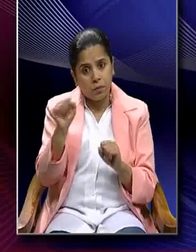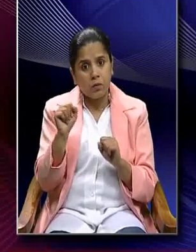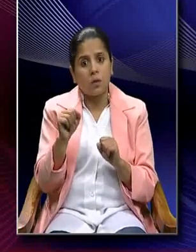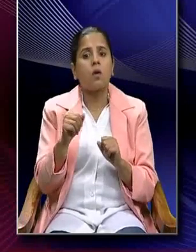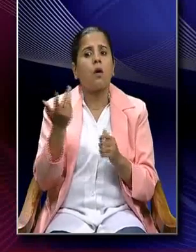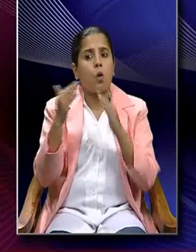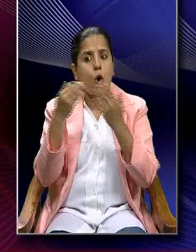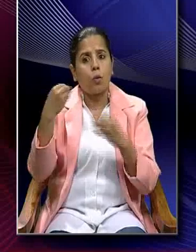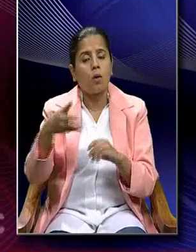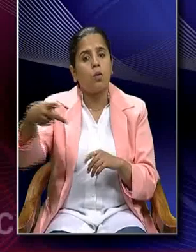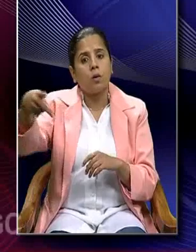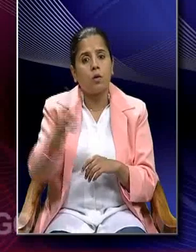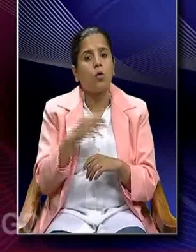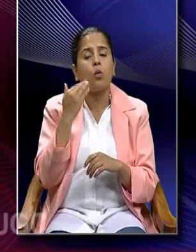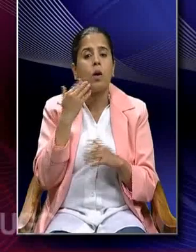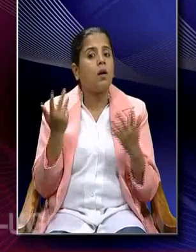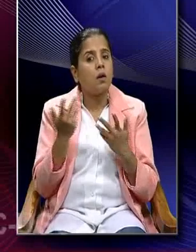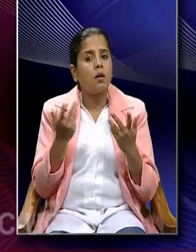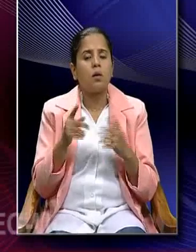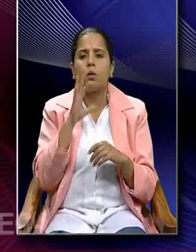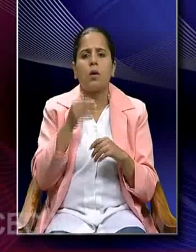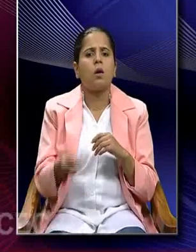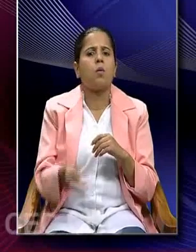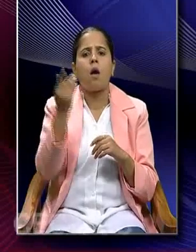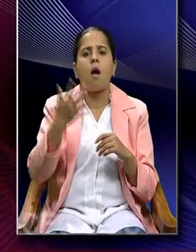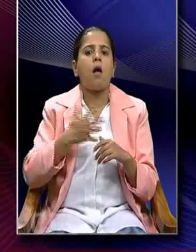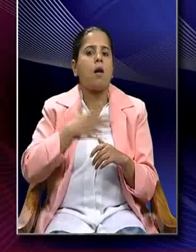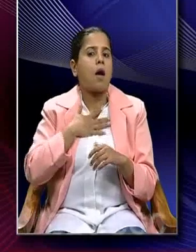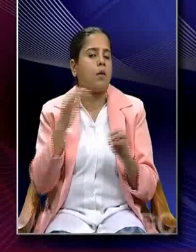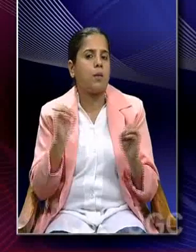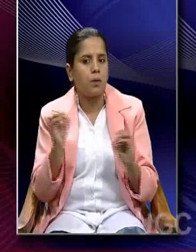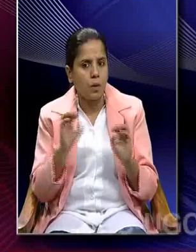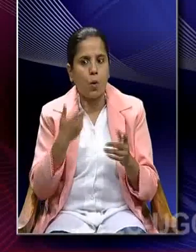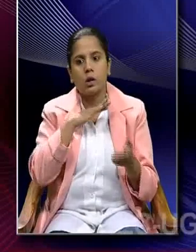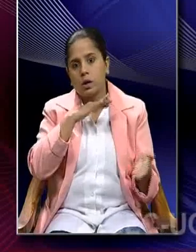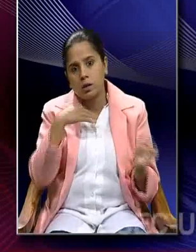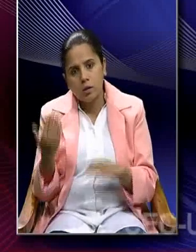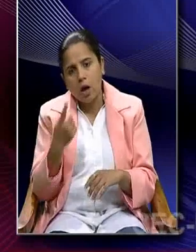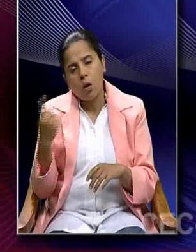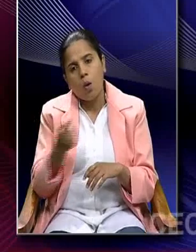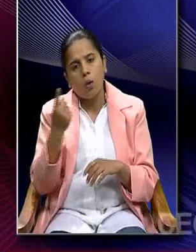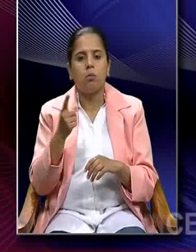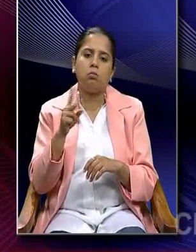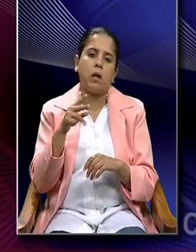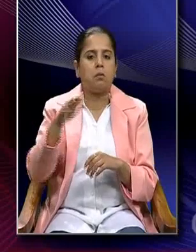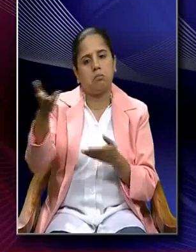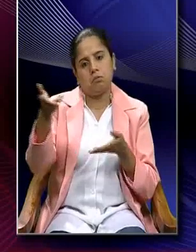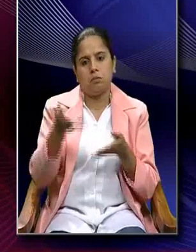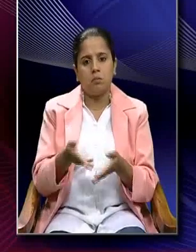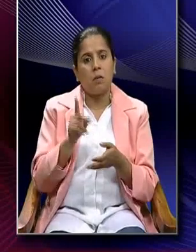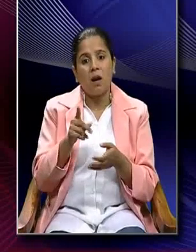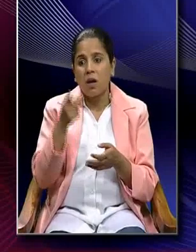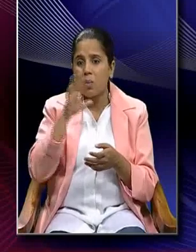marital house is when she is no longer alive or when she is dying or dead, So you have